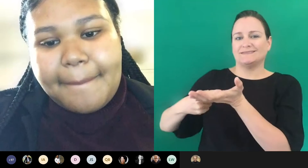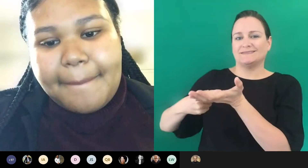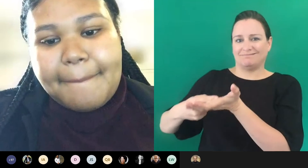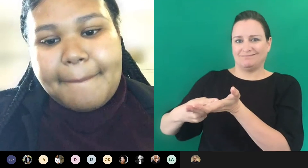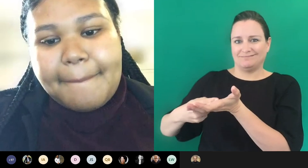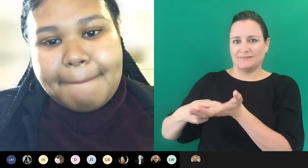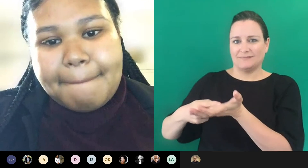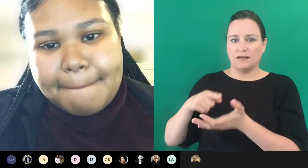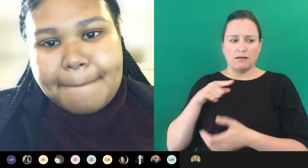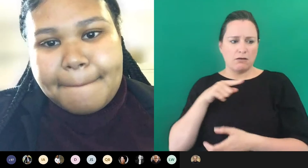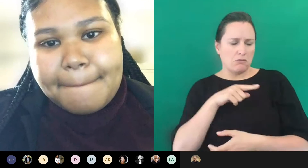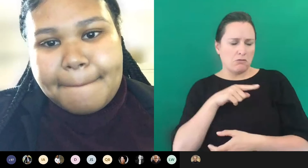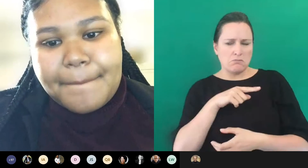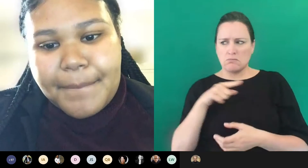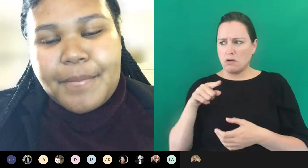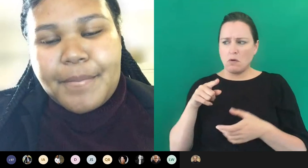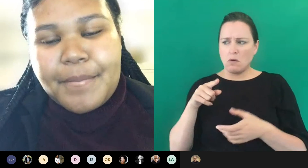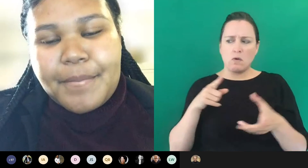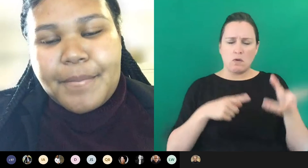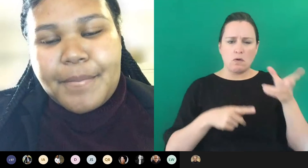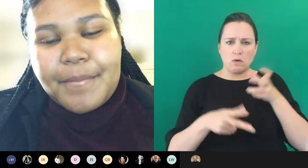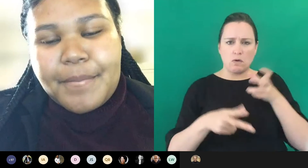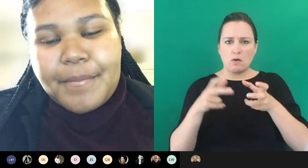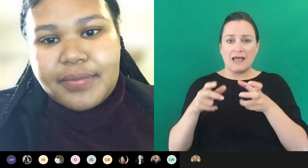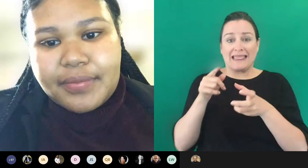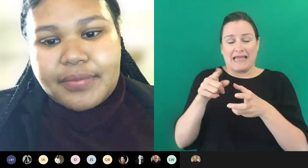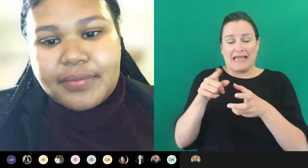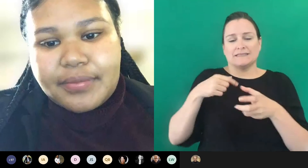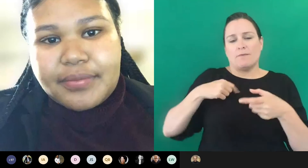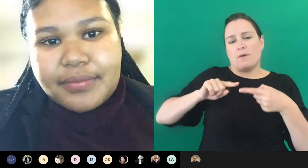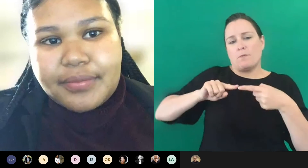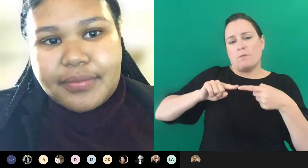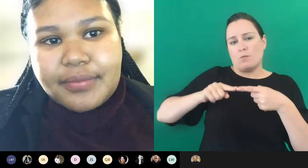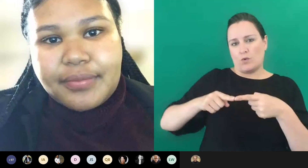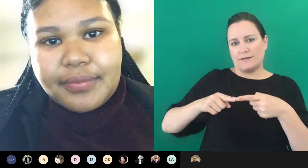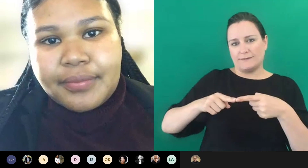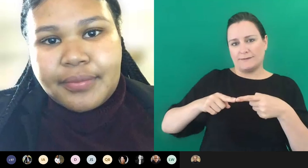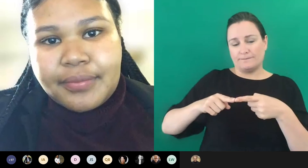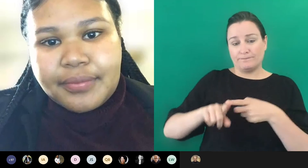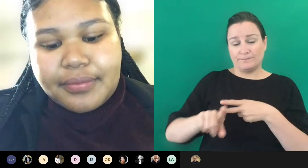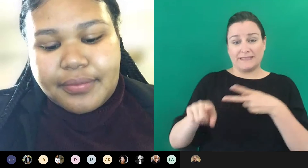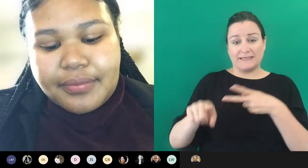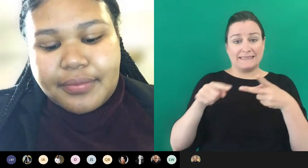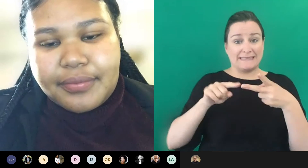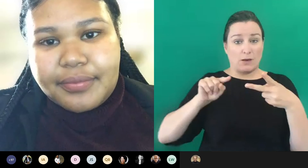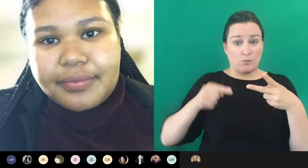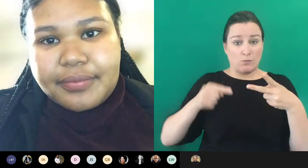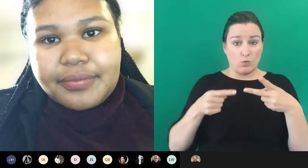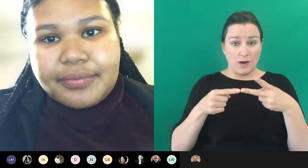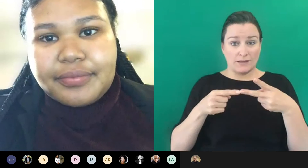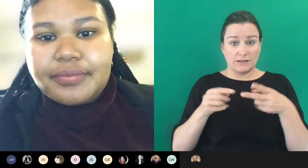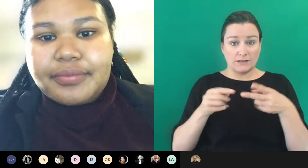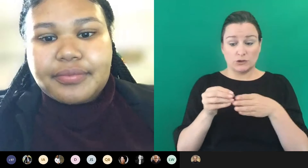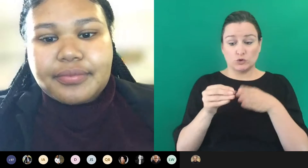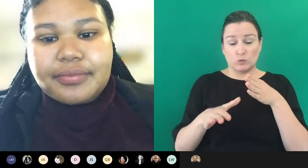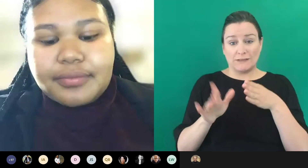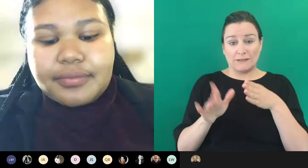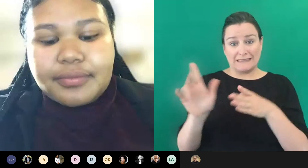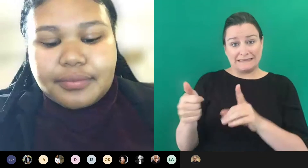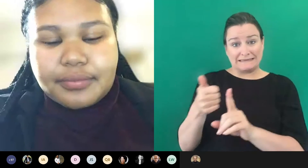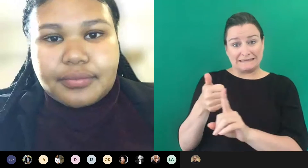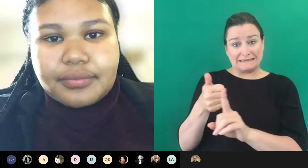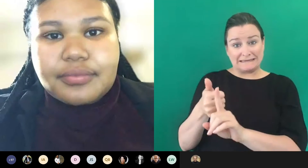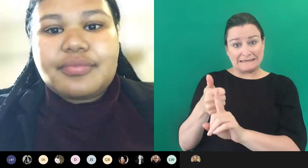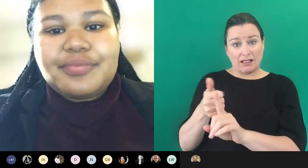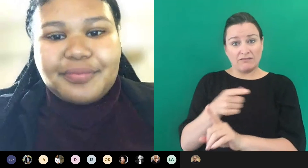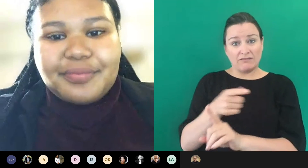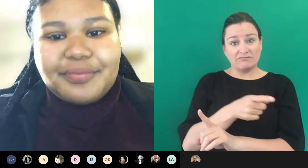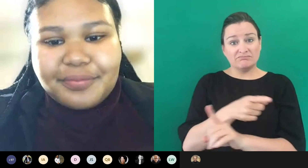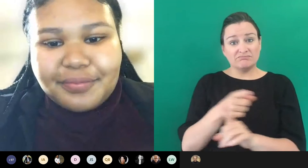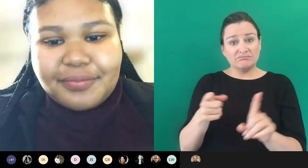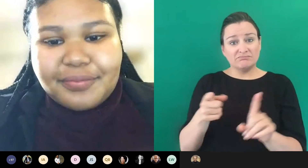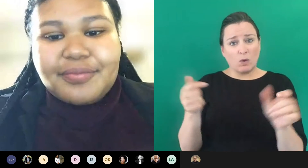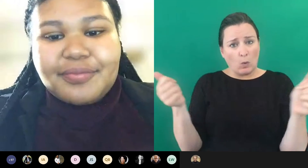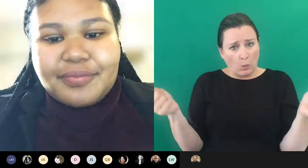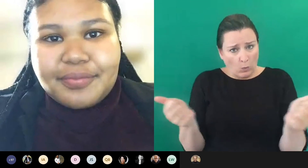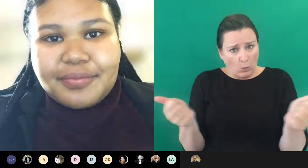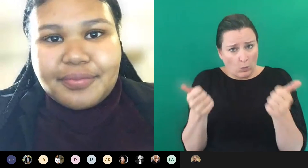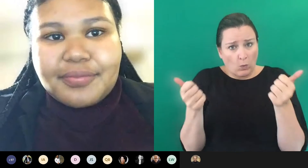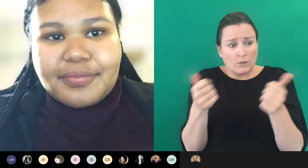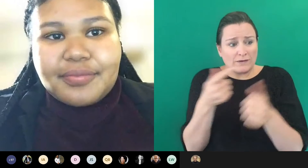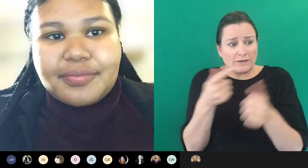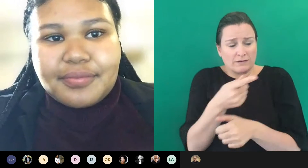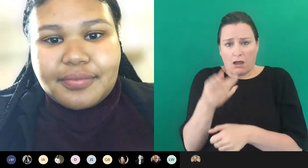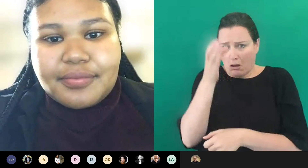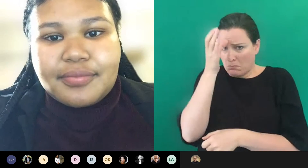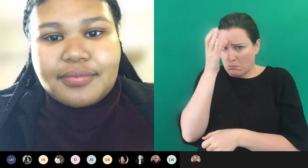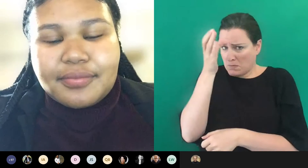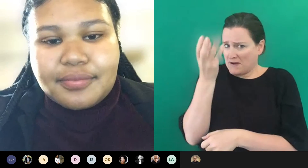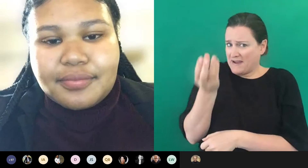students have. So that is the point that I want to make. And then another point is that students themselves are a resource. So those students are discussing economics. They